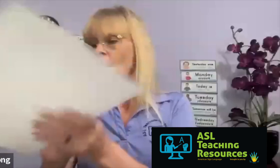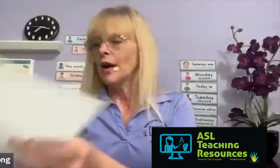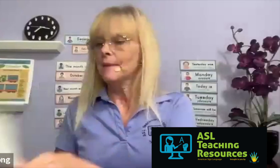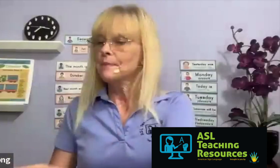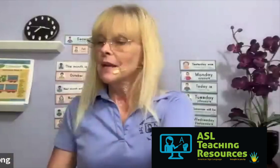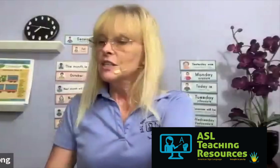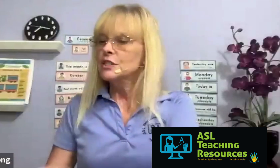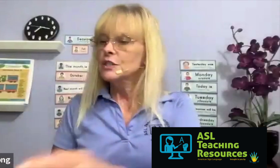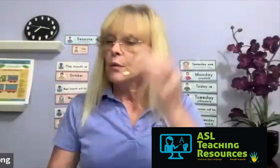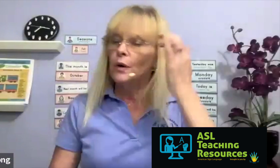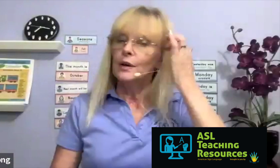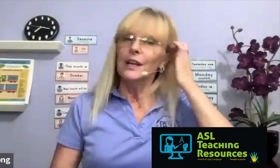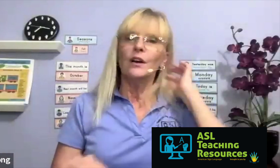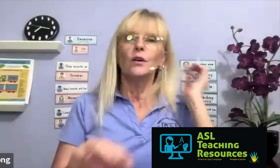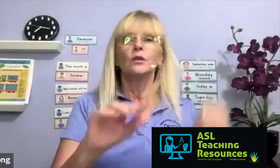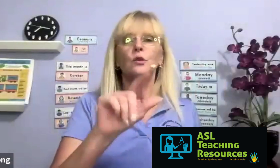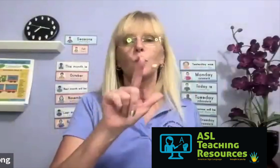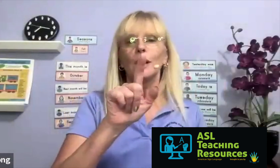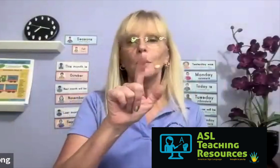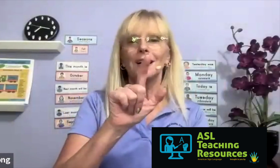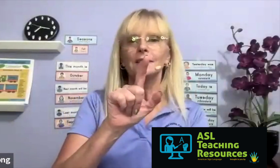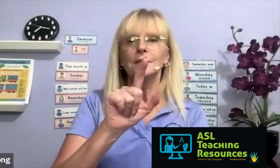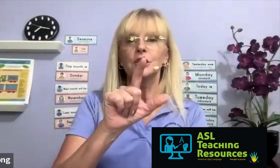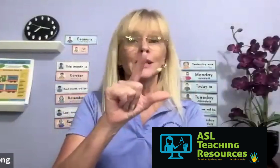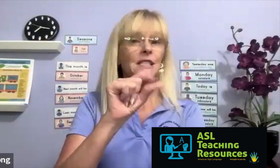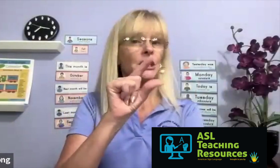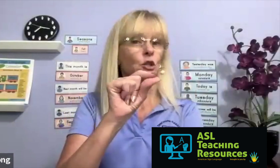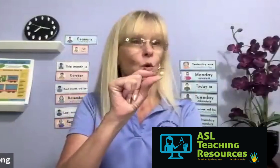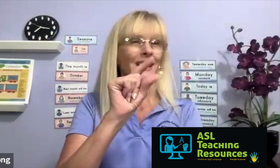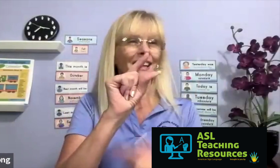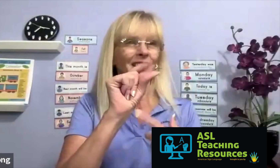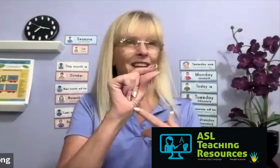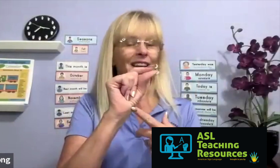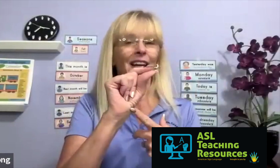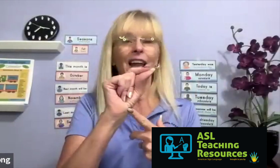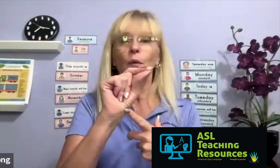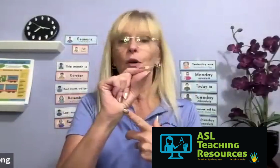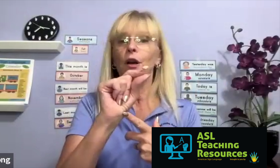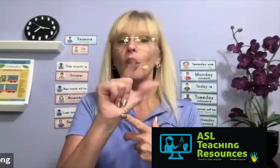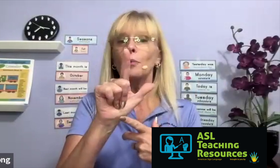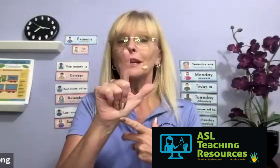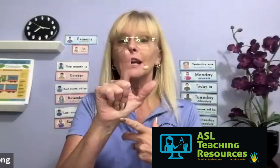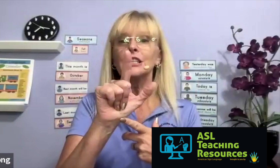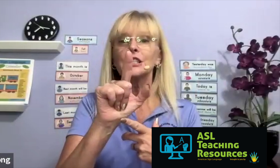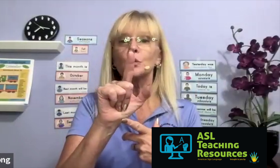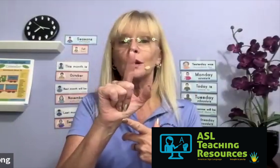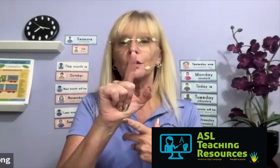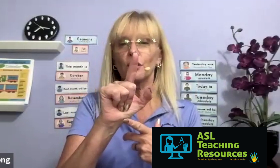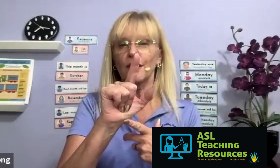Okay, so we're going to go 21. So this is 20. Now we're going to open it and just wiggle your